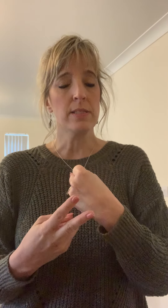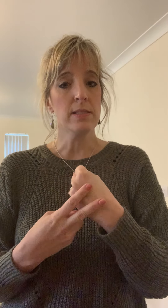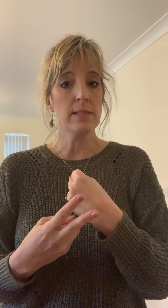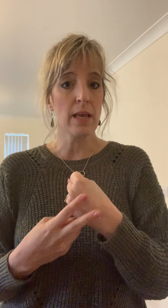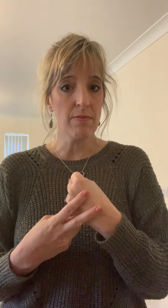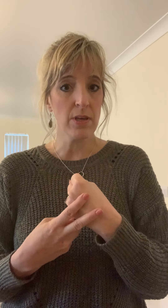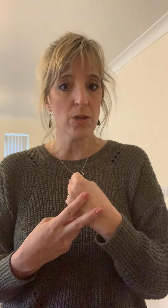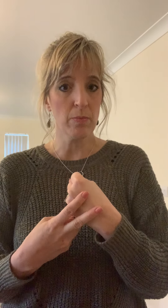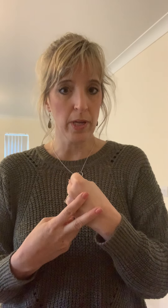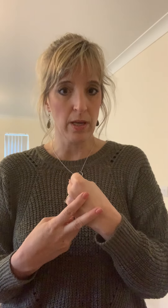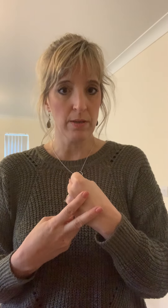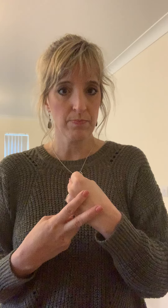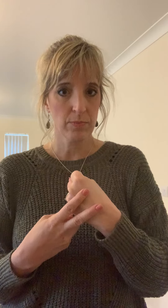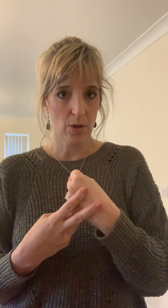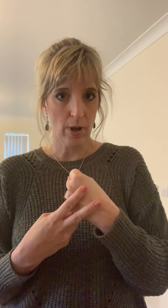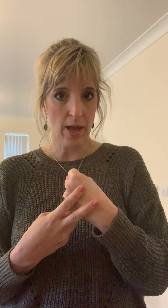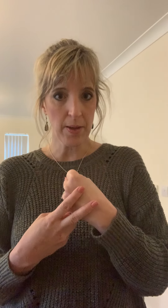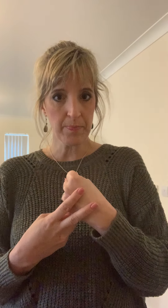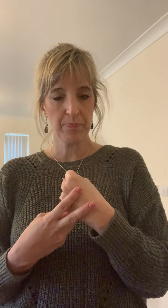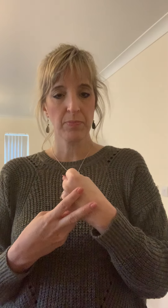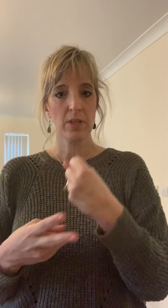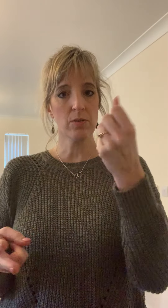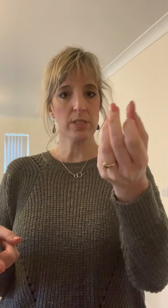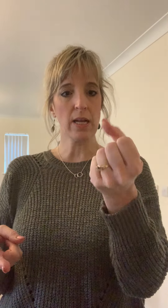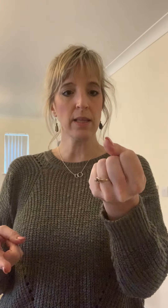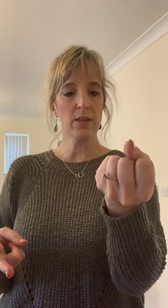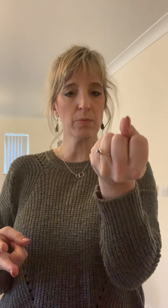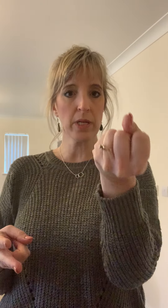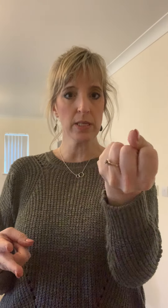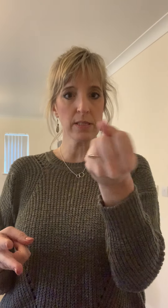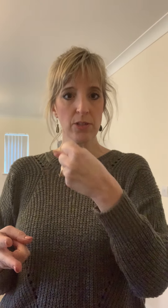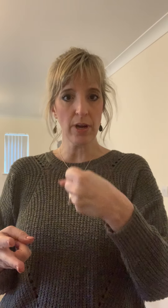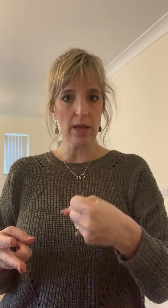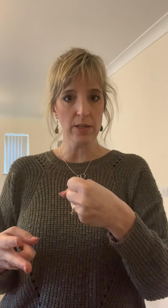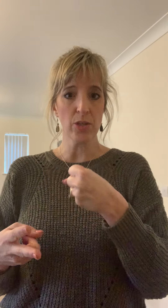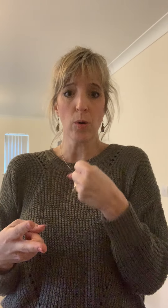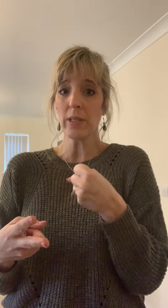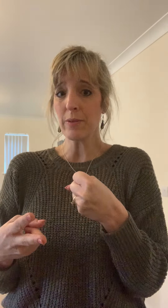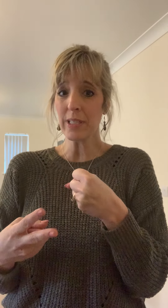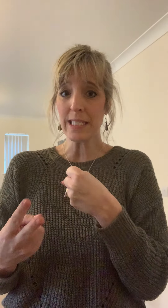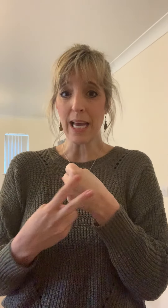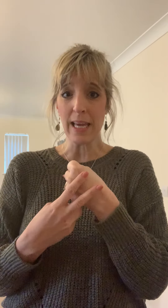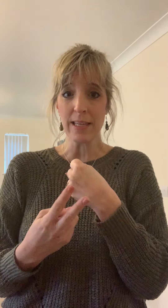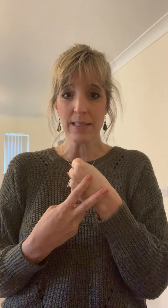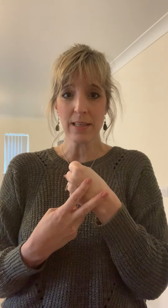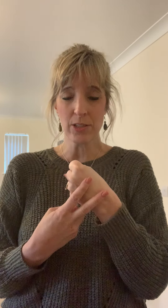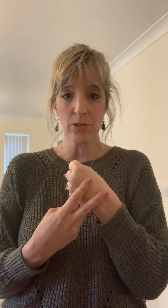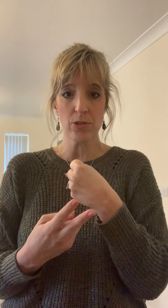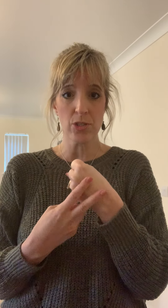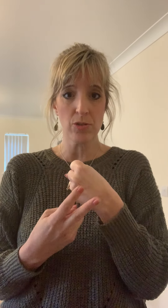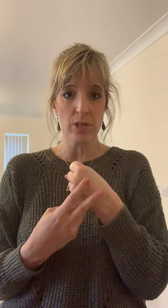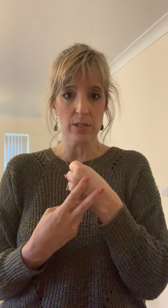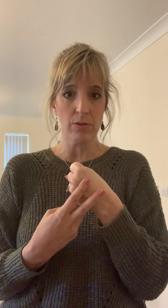in saving your money, okay? So it's kind of like your money is in your hand, you're holding it really tight, and you just do this,